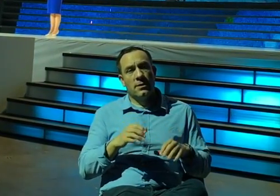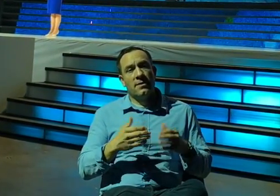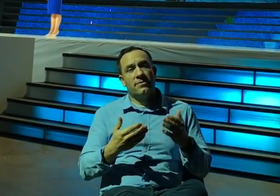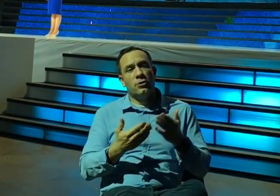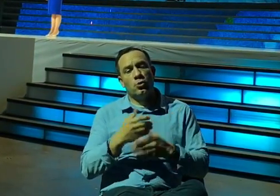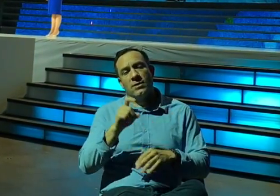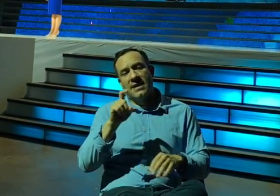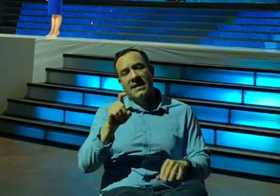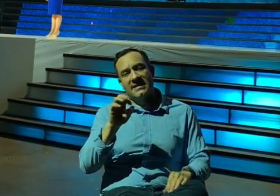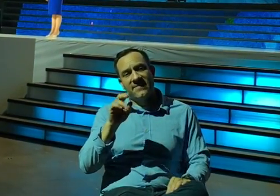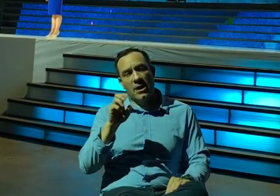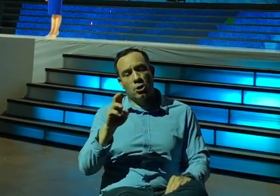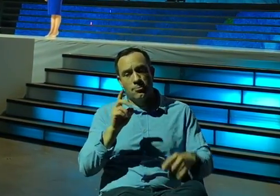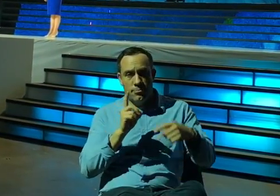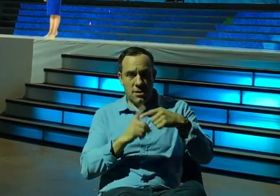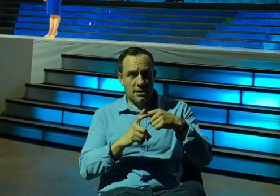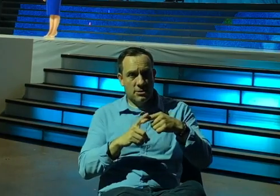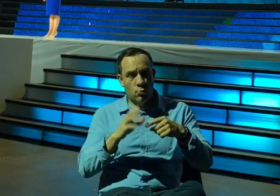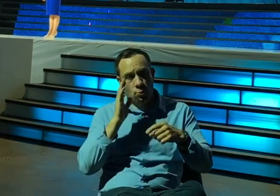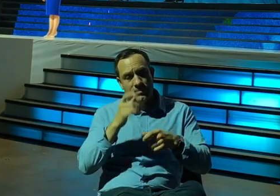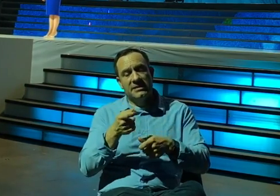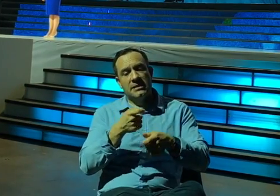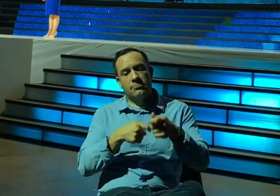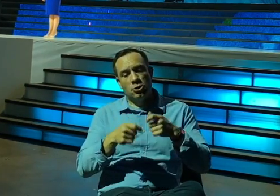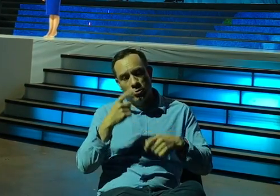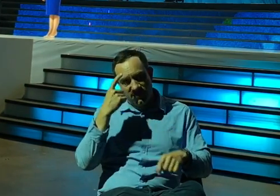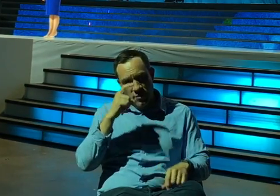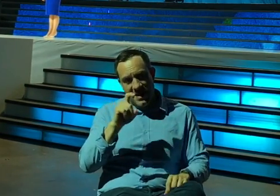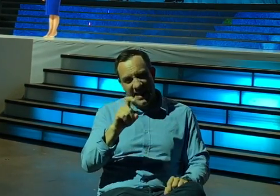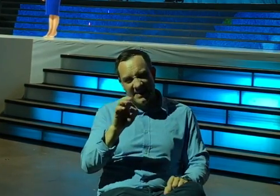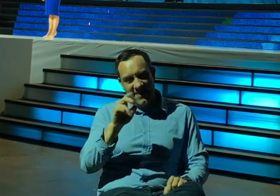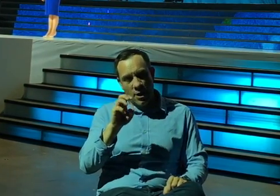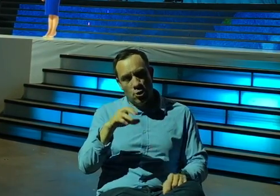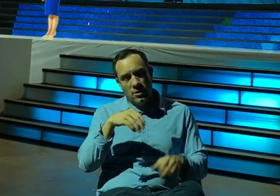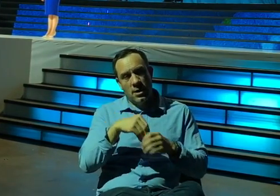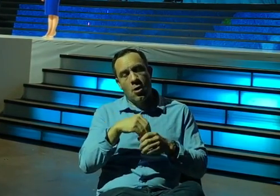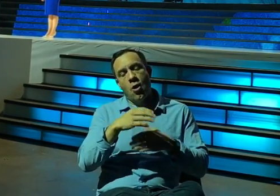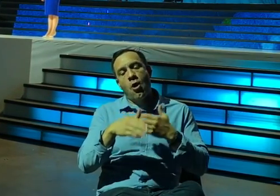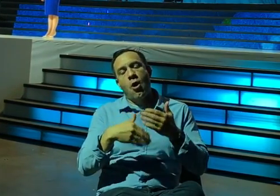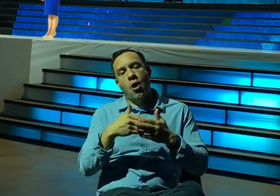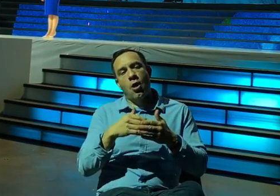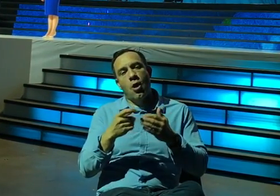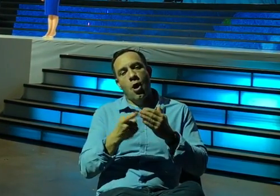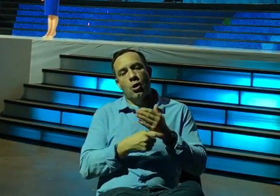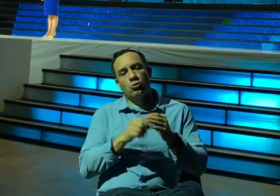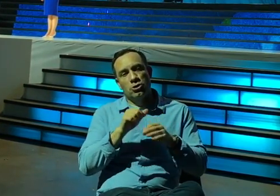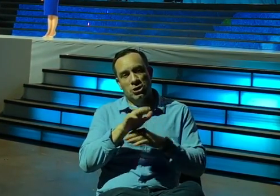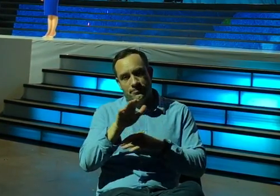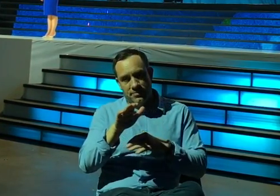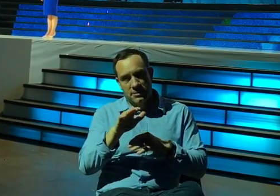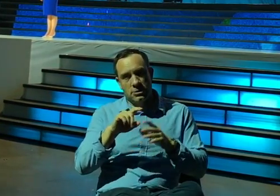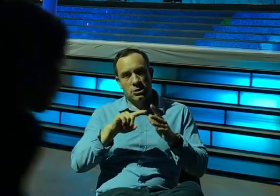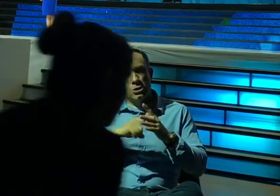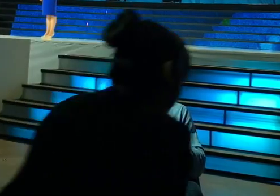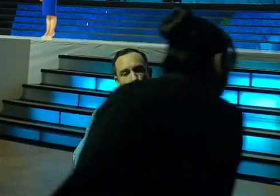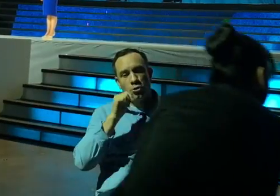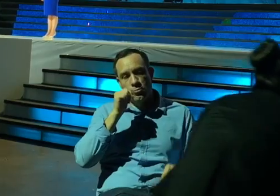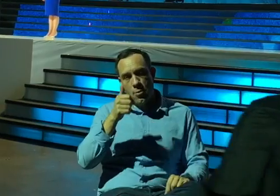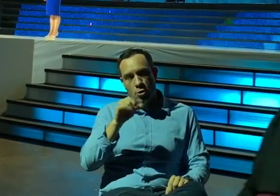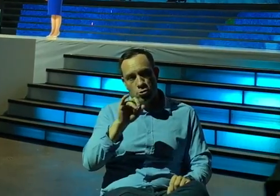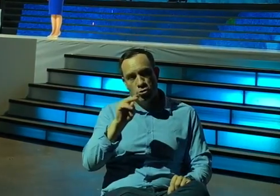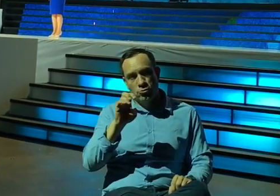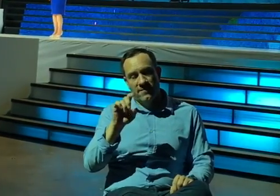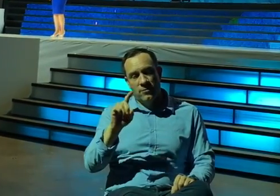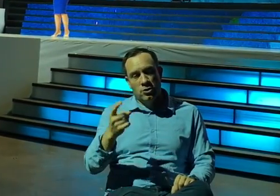is automatically going to be substituted for X Factor in all auto ships and convenience orders starting tomorrow, June